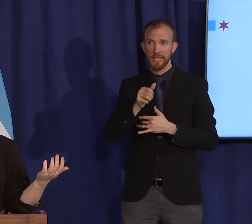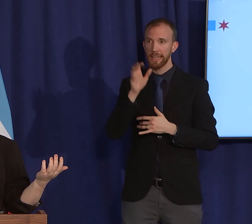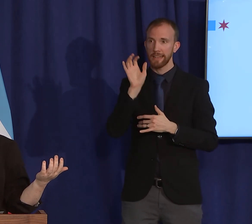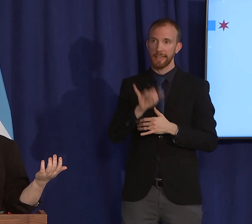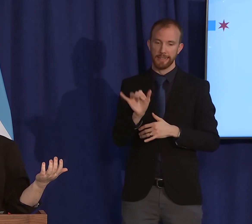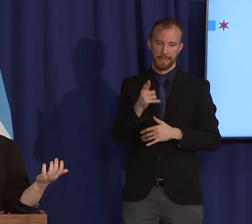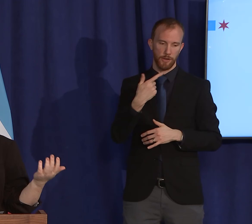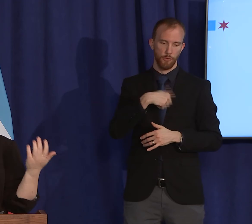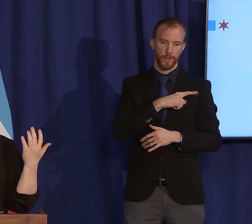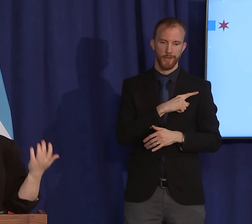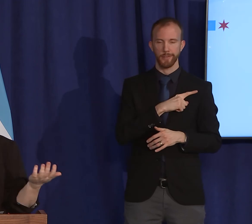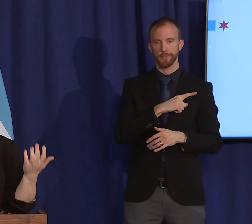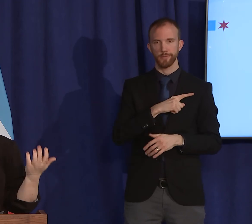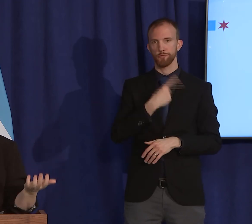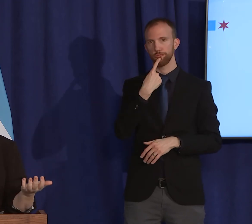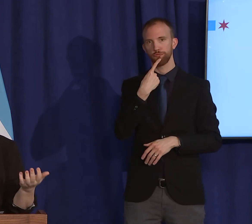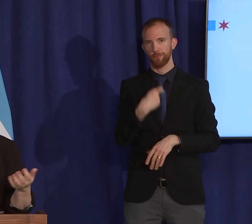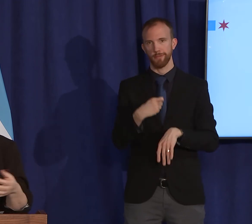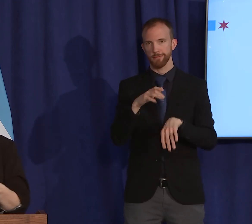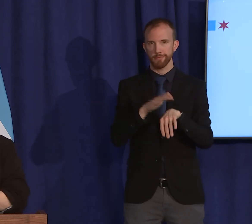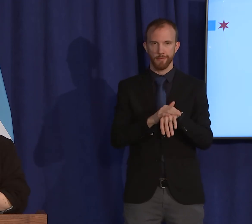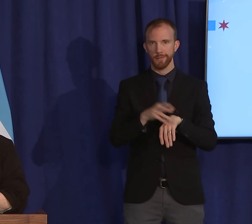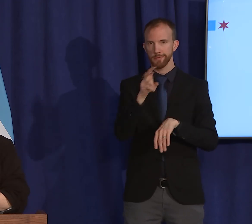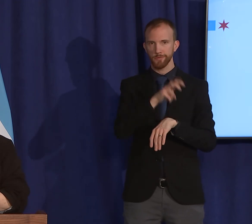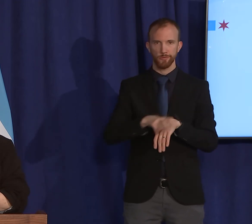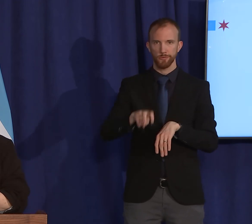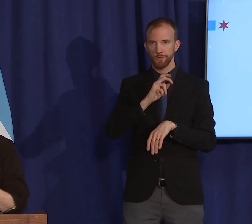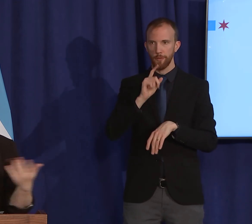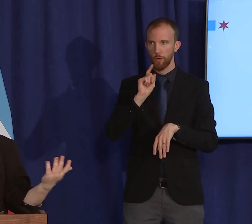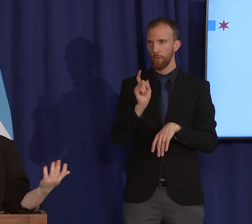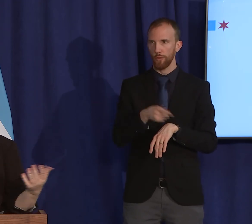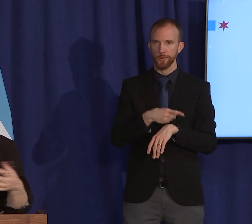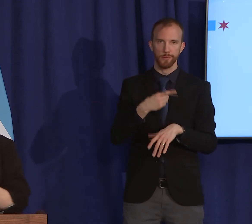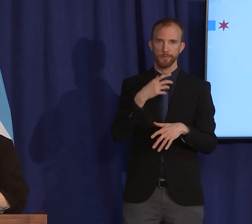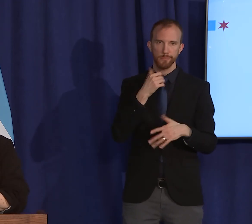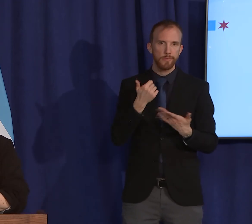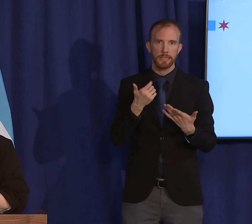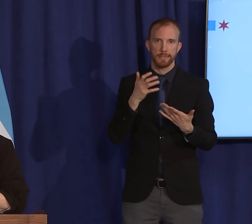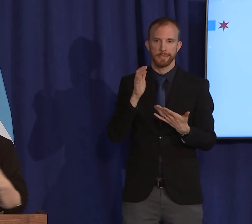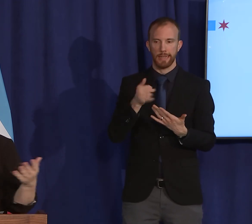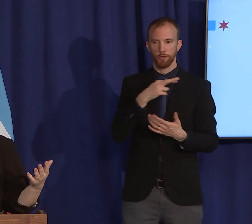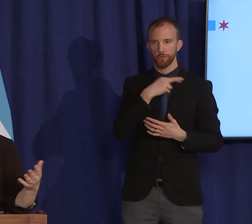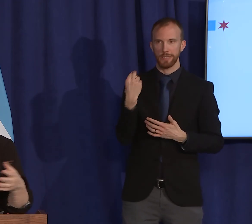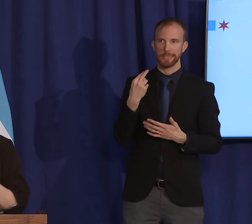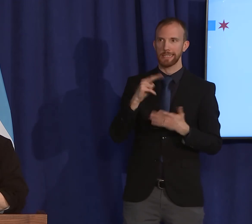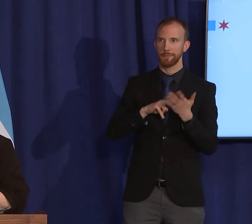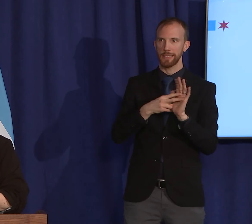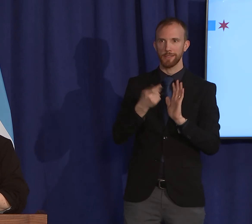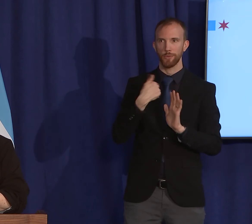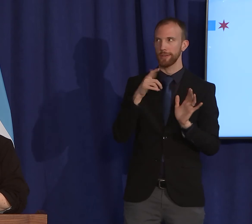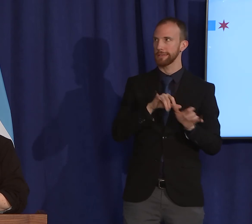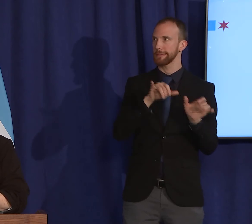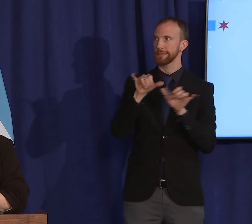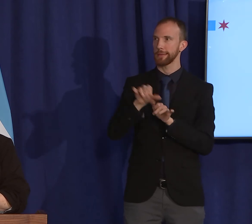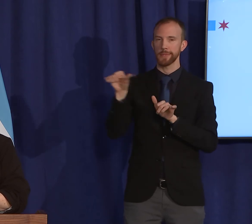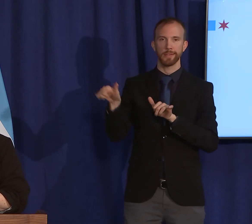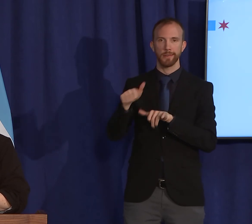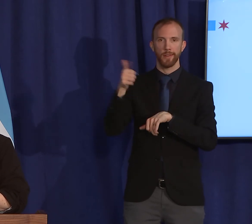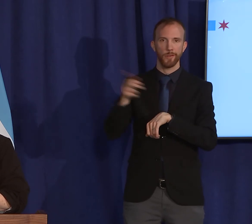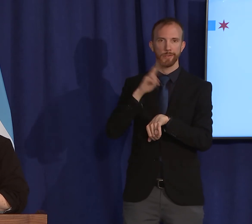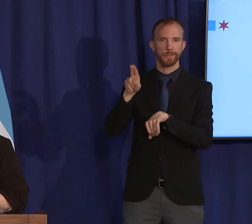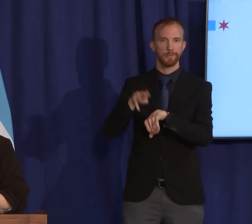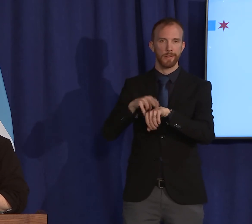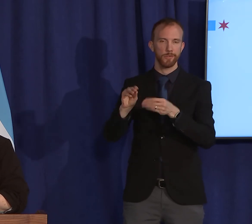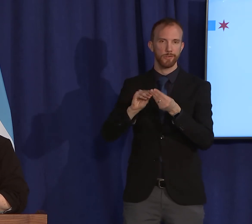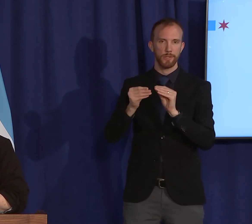travel order, just to give a sense of like what that risk looks like. And that would also tie us to the national rates that have been set in a lot of